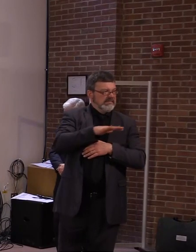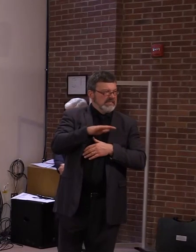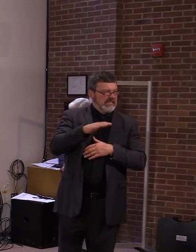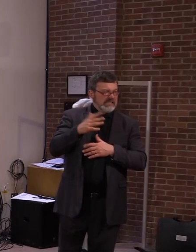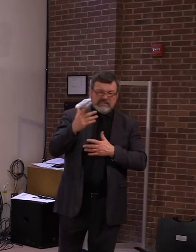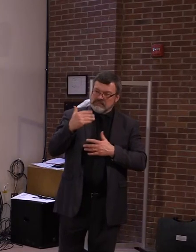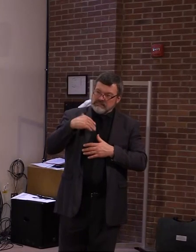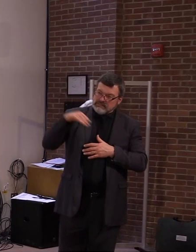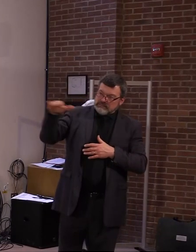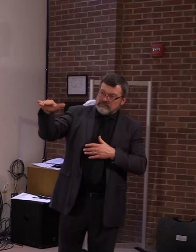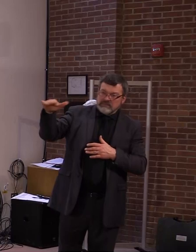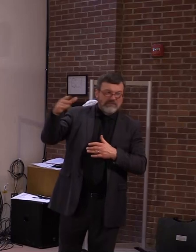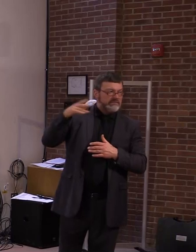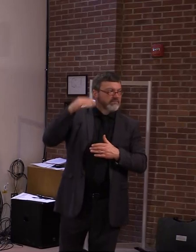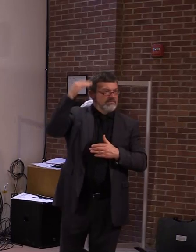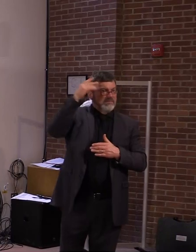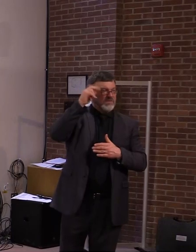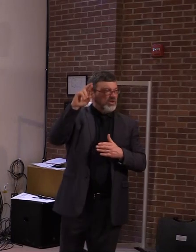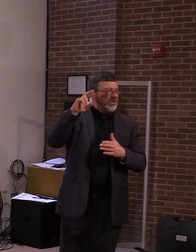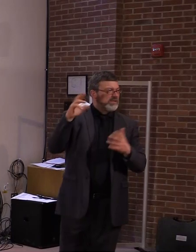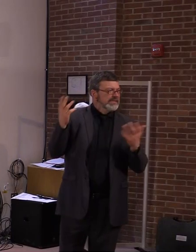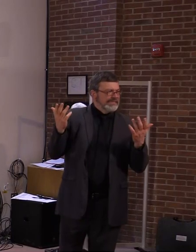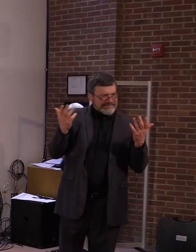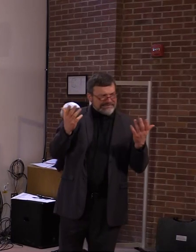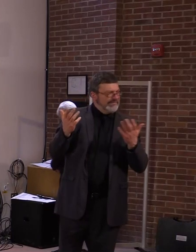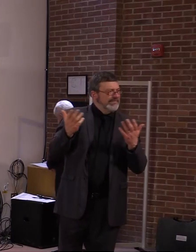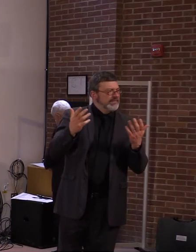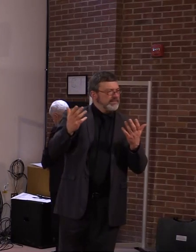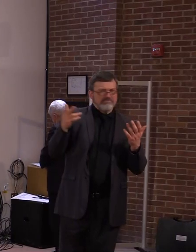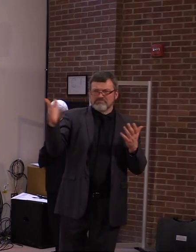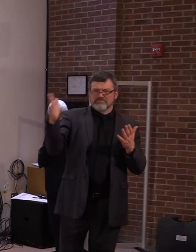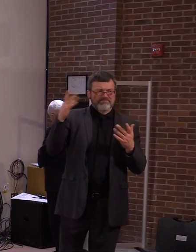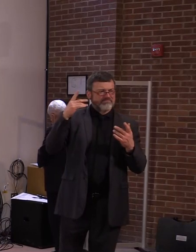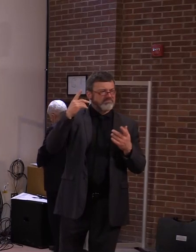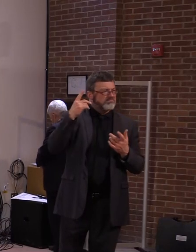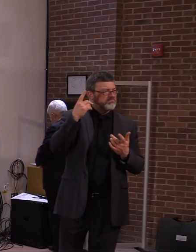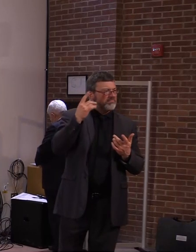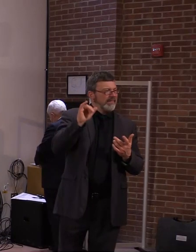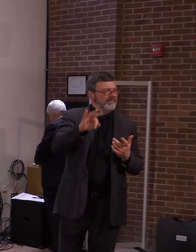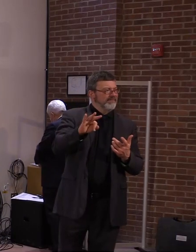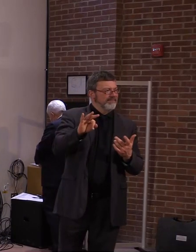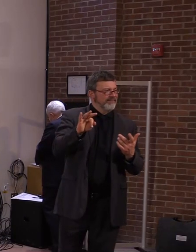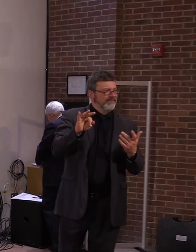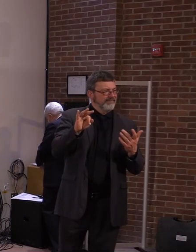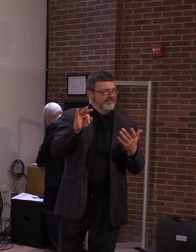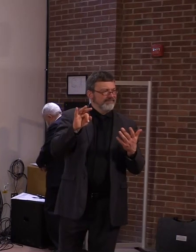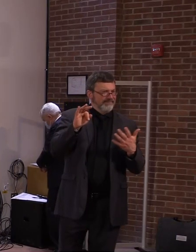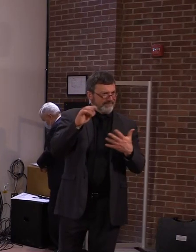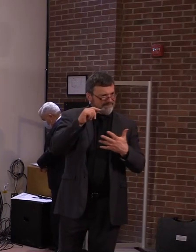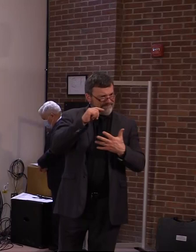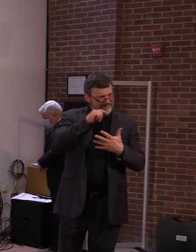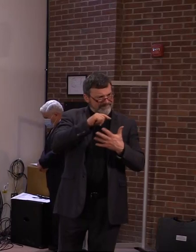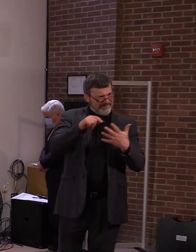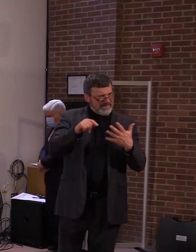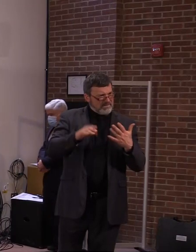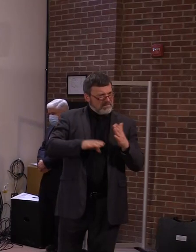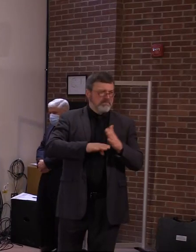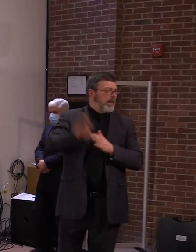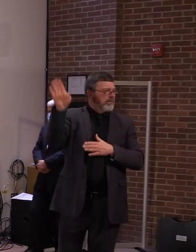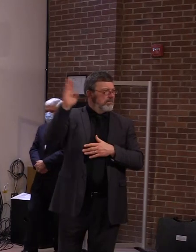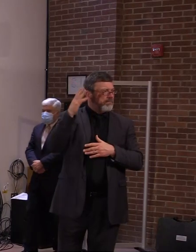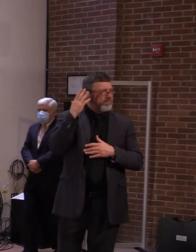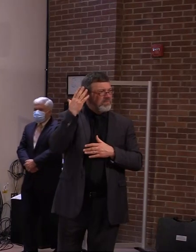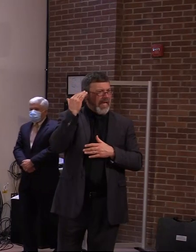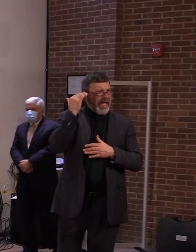Commissioner Fichek. Wondering if you can point to potential reasons why Bennington is now in the lead in a